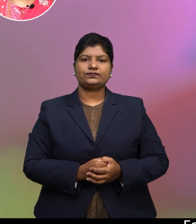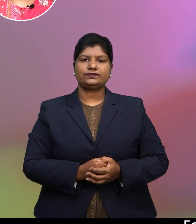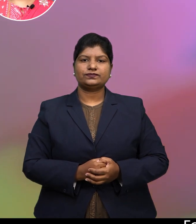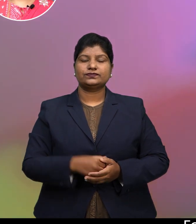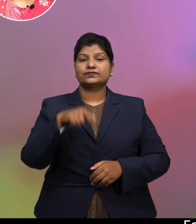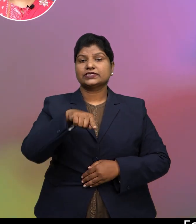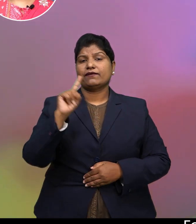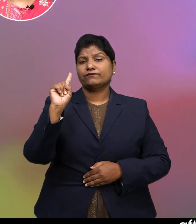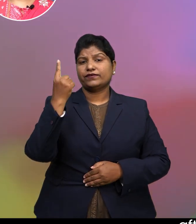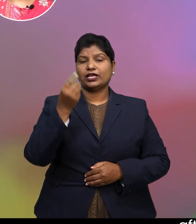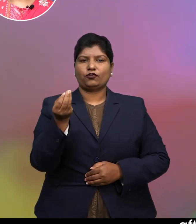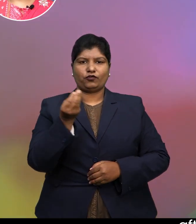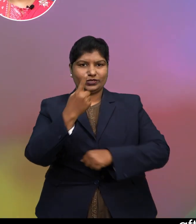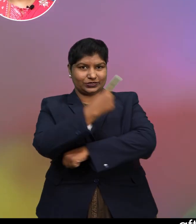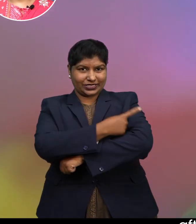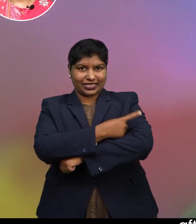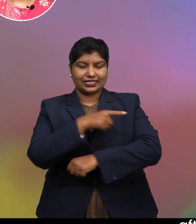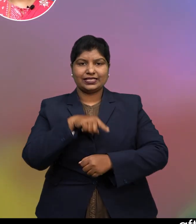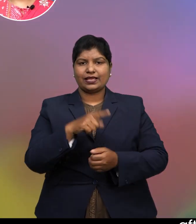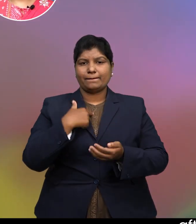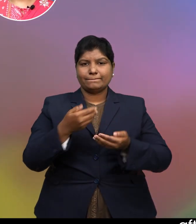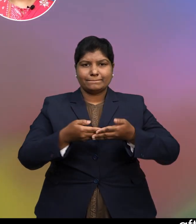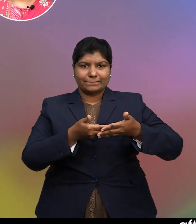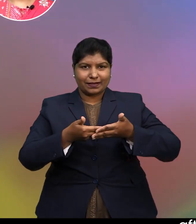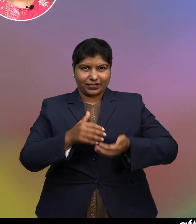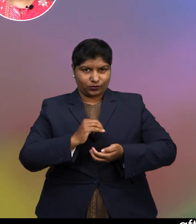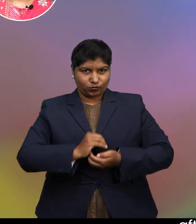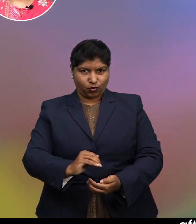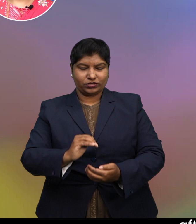For the first few days after the baby is born,